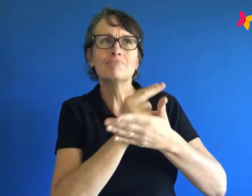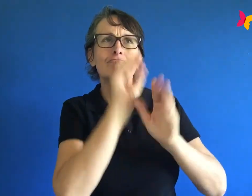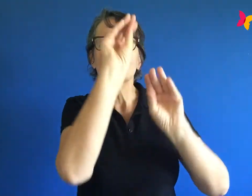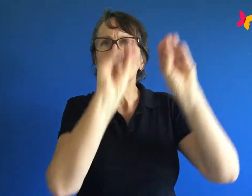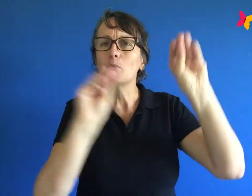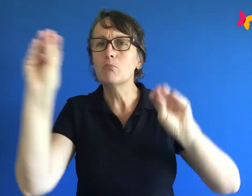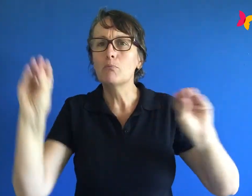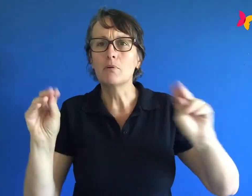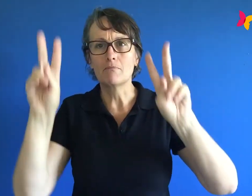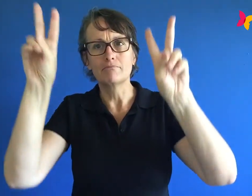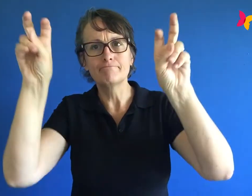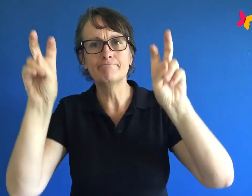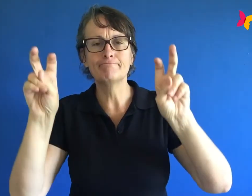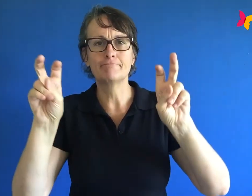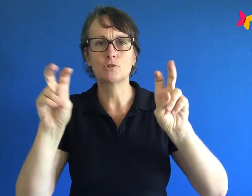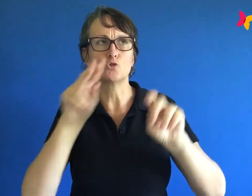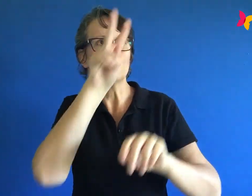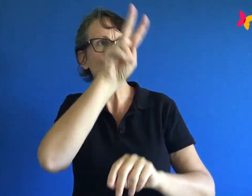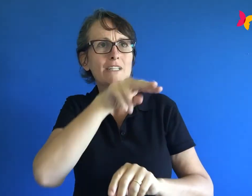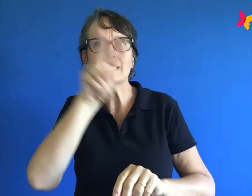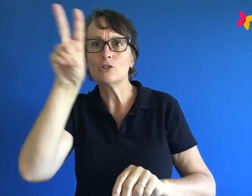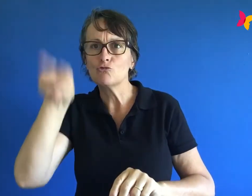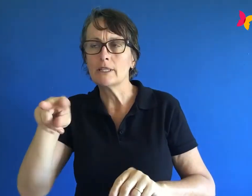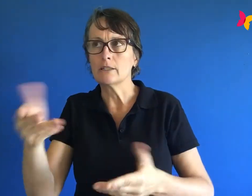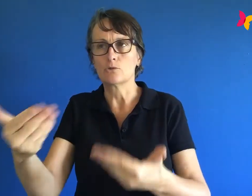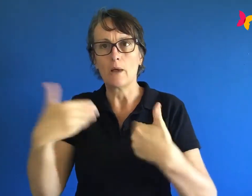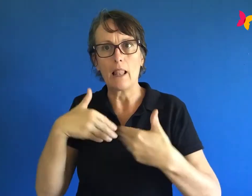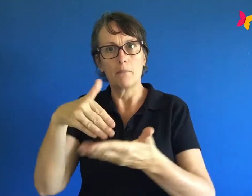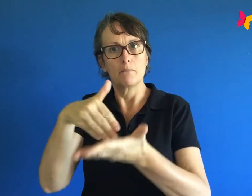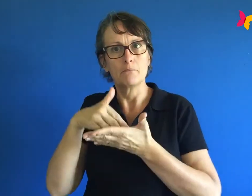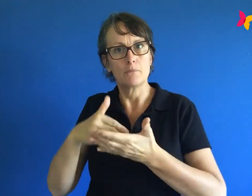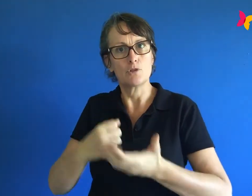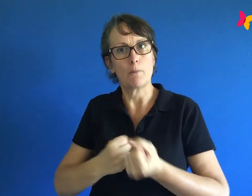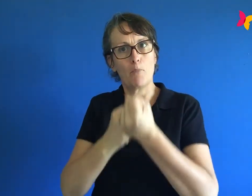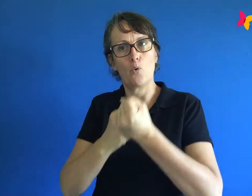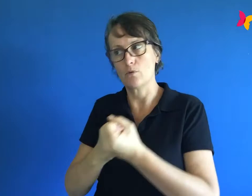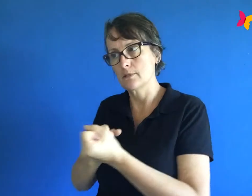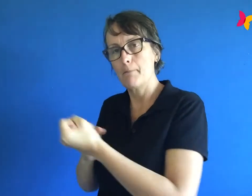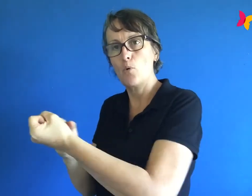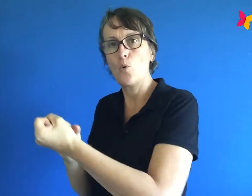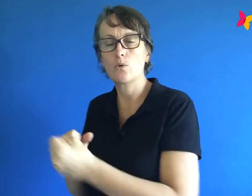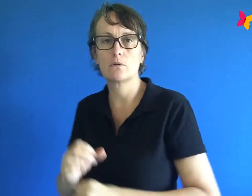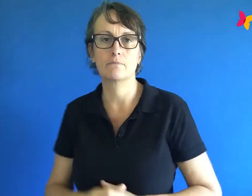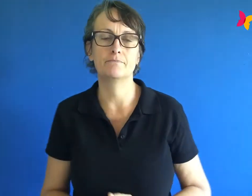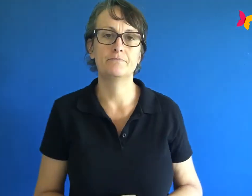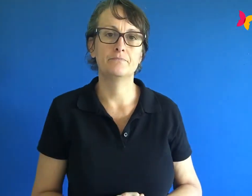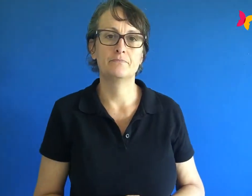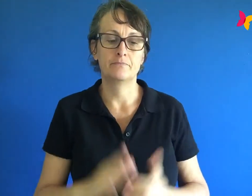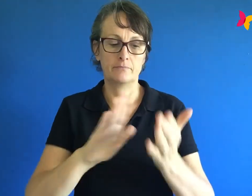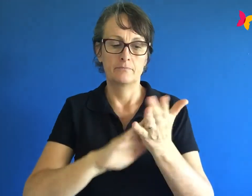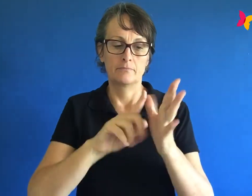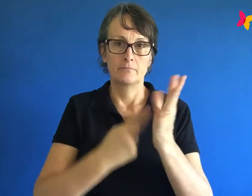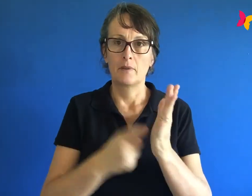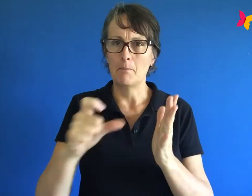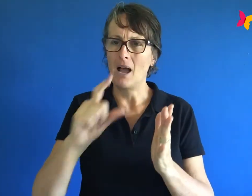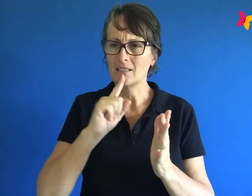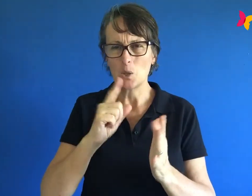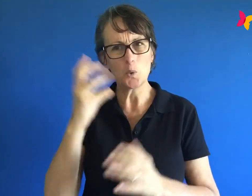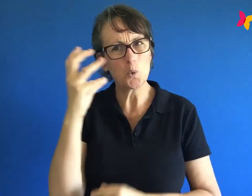enough. And honestly, this just sounds like one of the hardest things a parent can do. And this strategy, in some